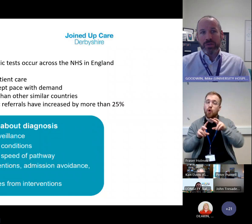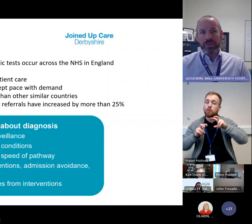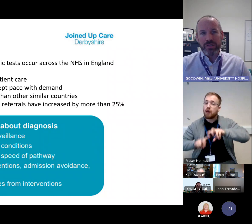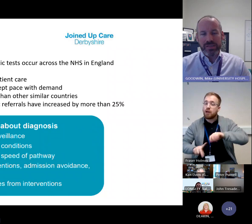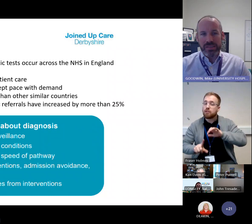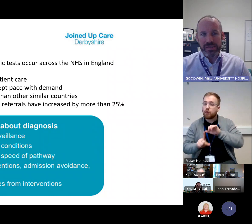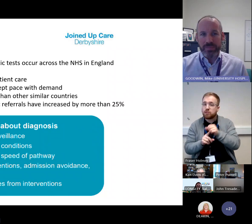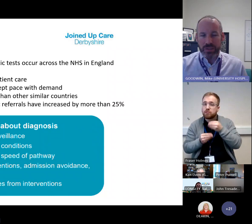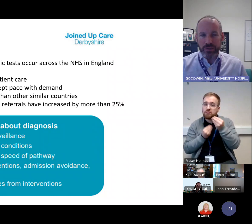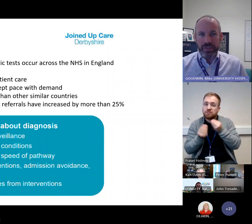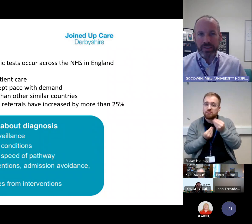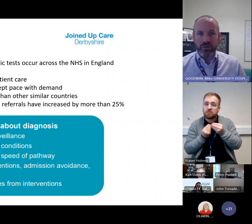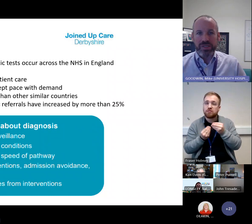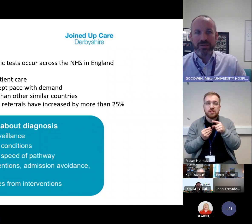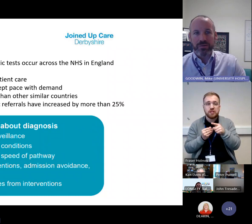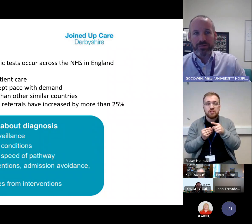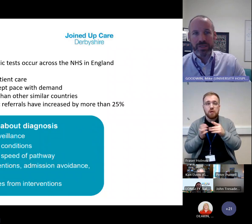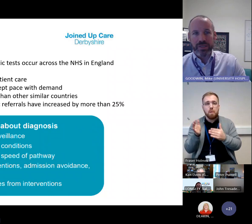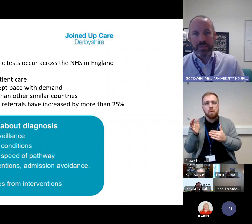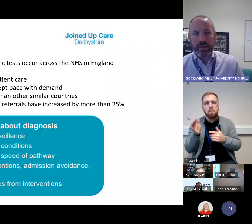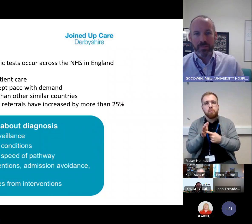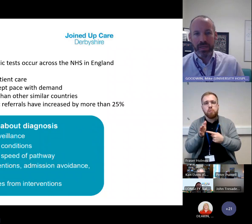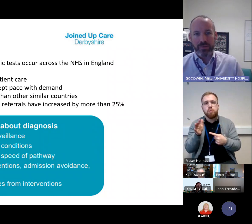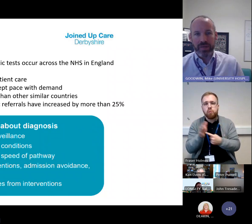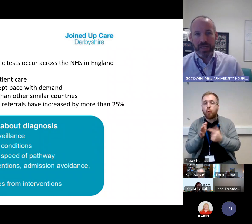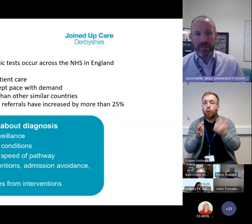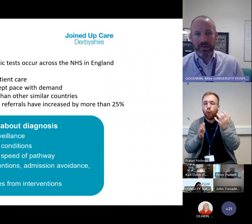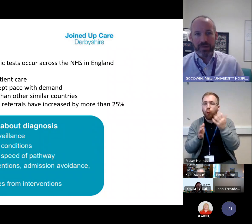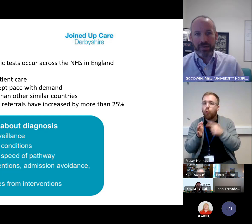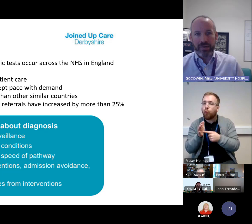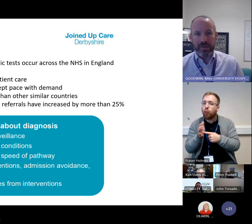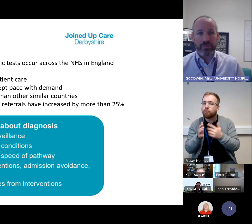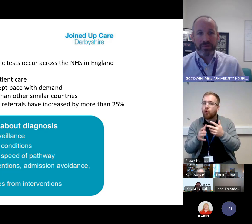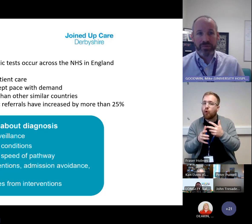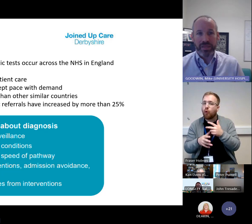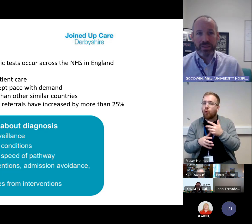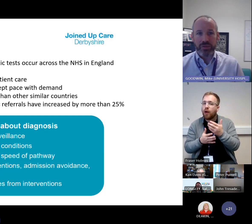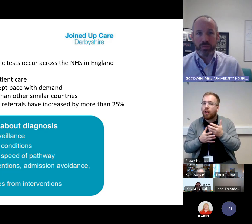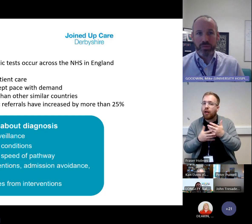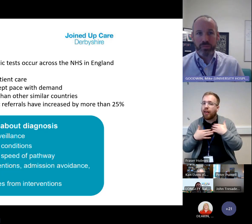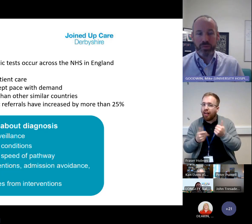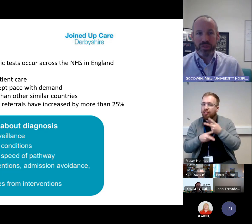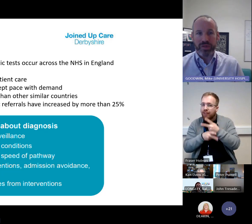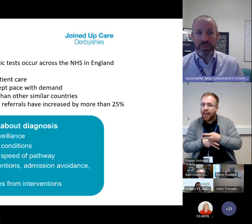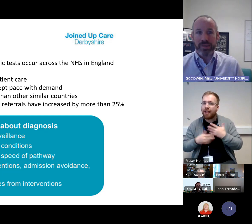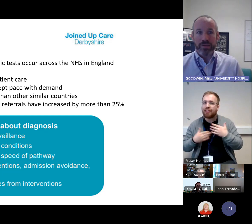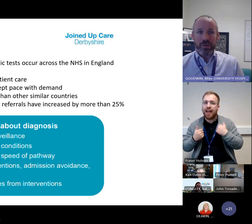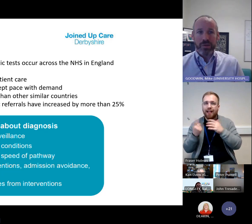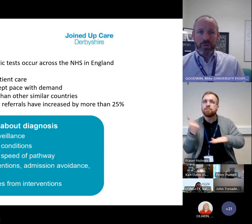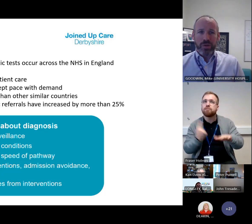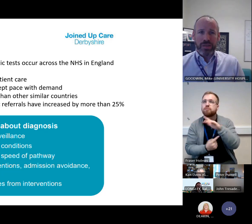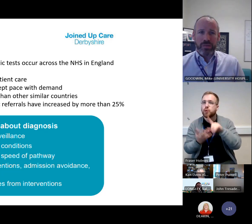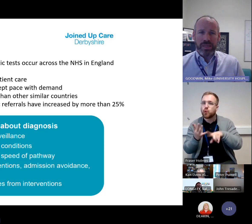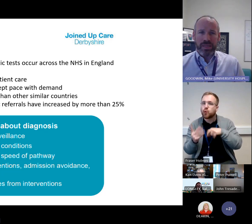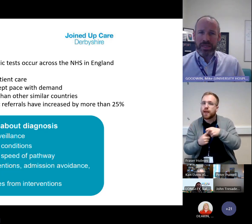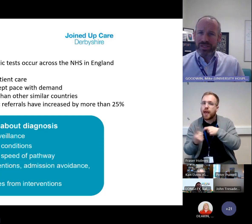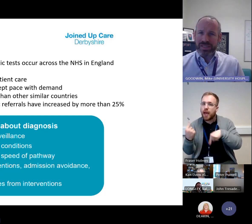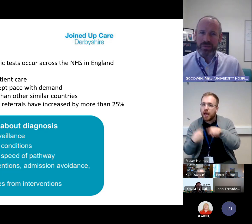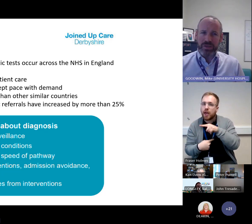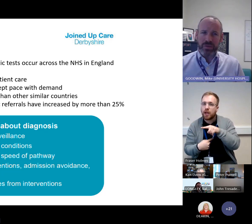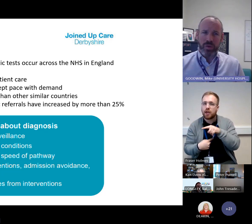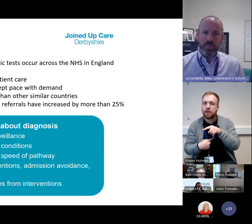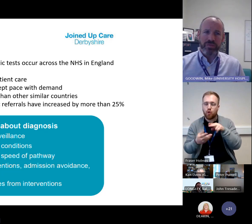So diagnostics is absolutely critical in healthcare and in the health of the nation more generally. In